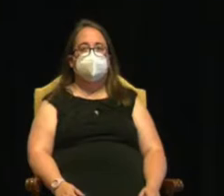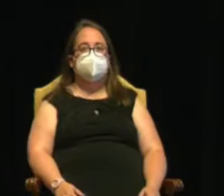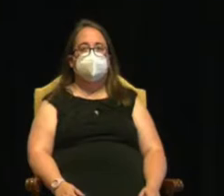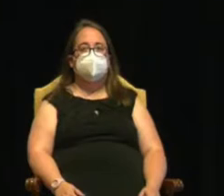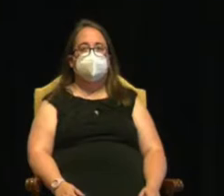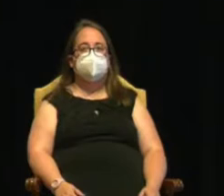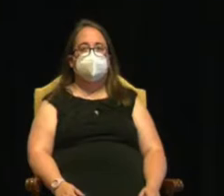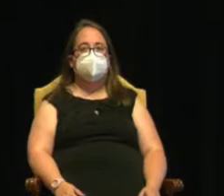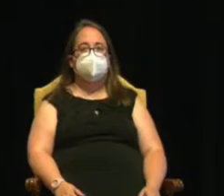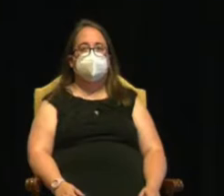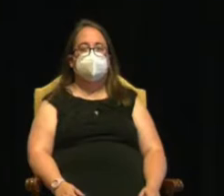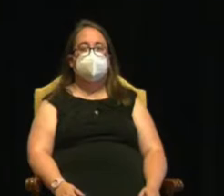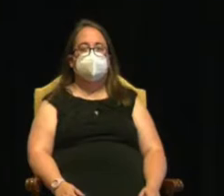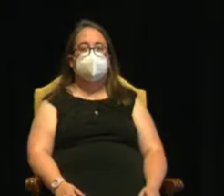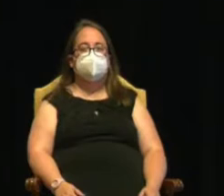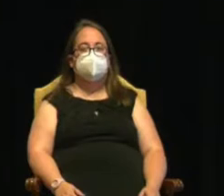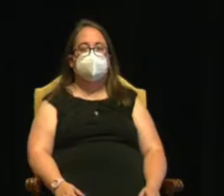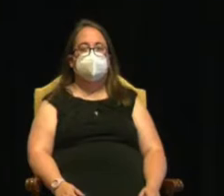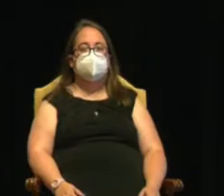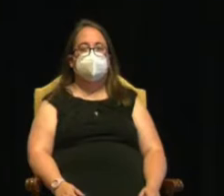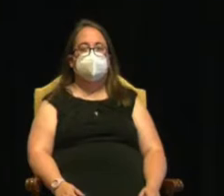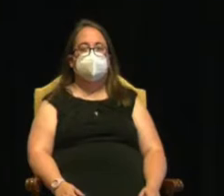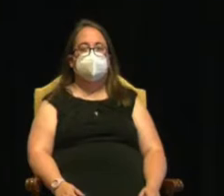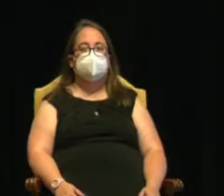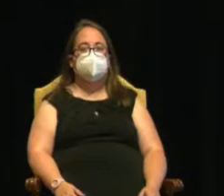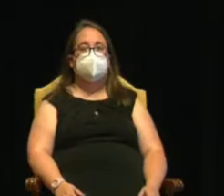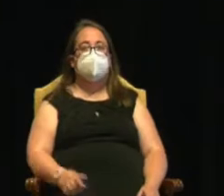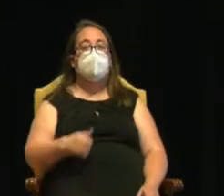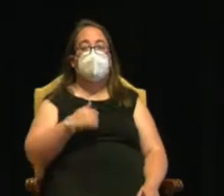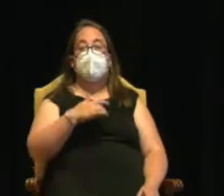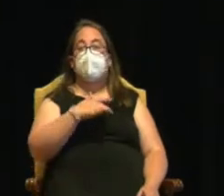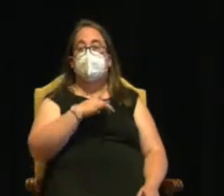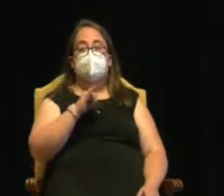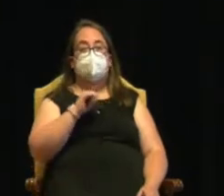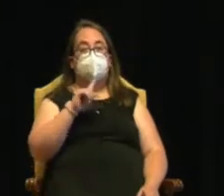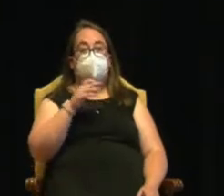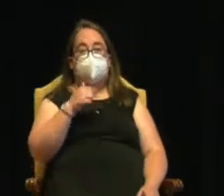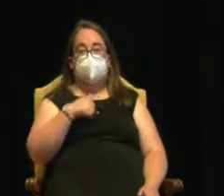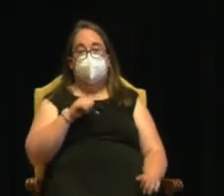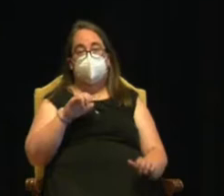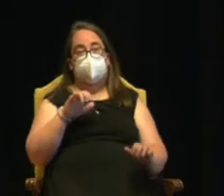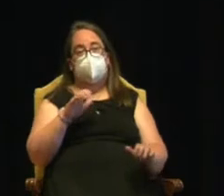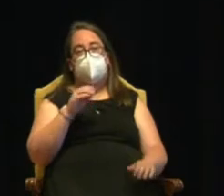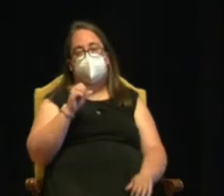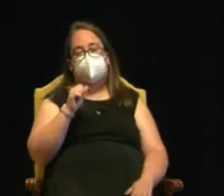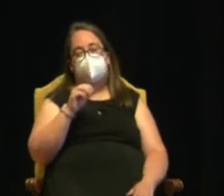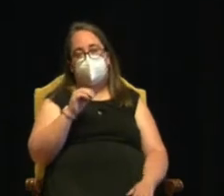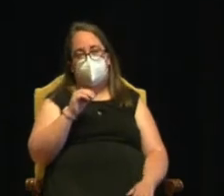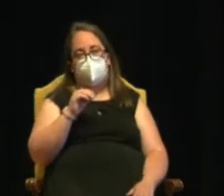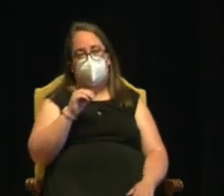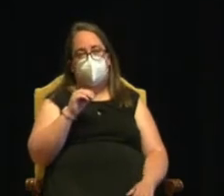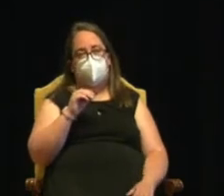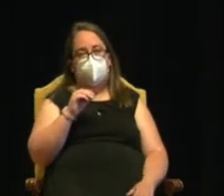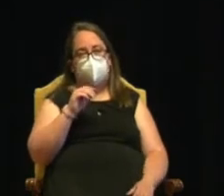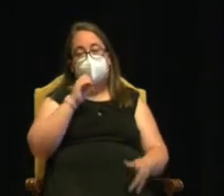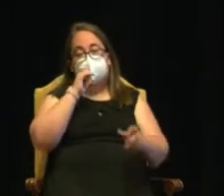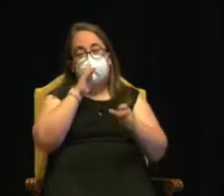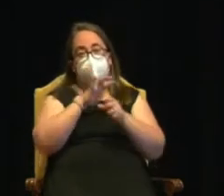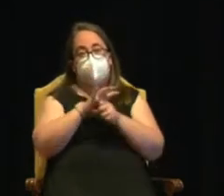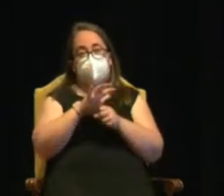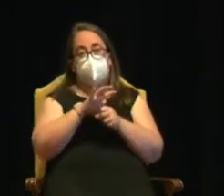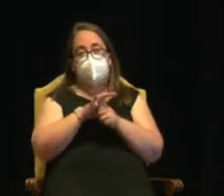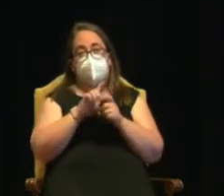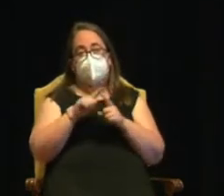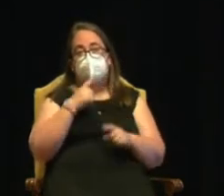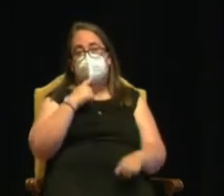I feel that the only thing I can do, and it's so inadequate, is